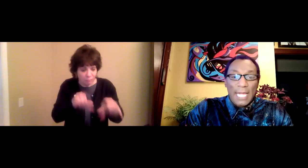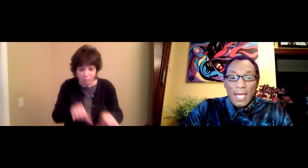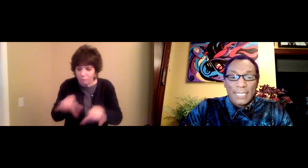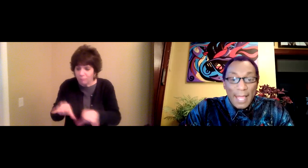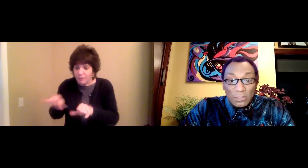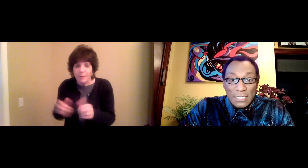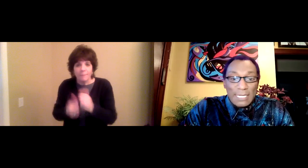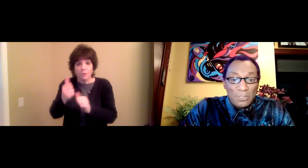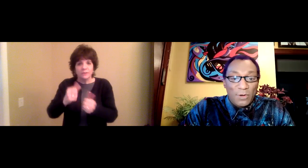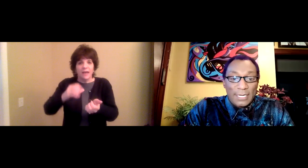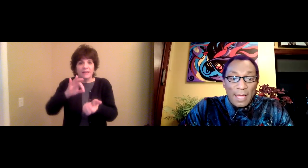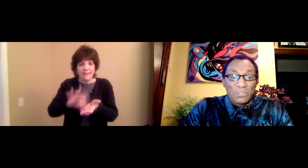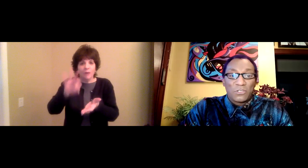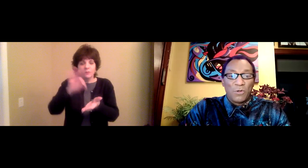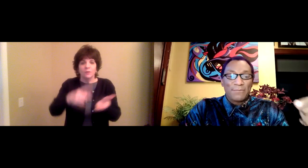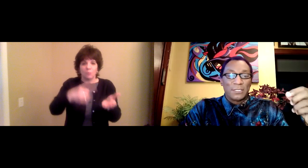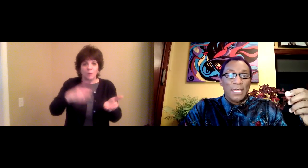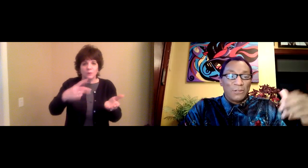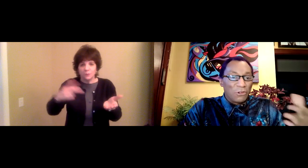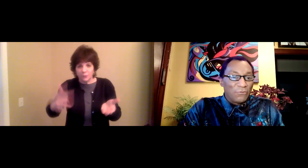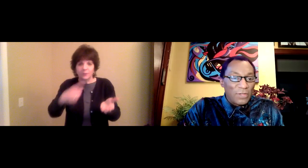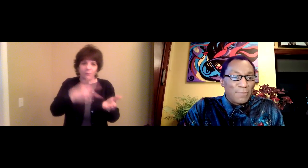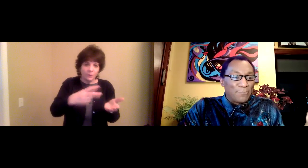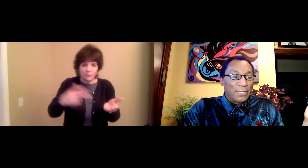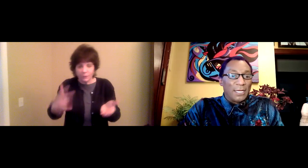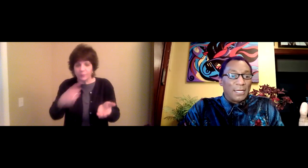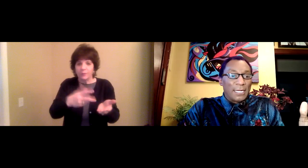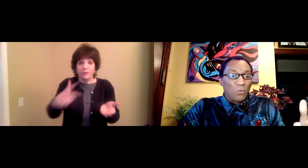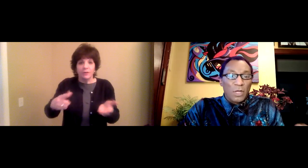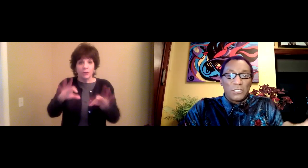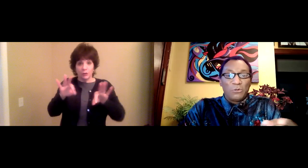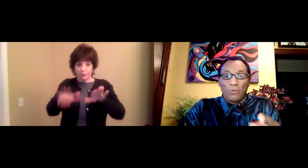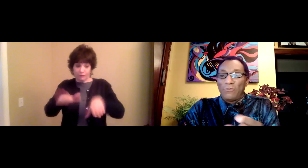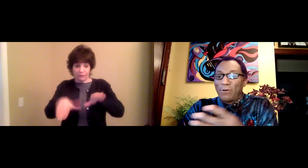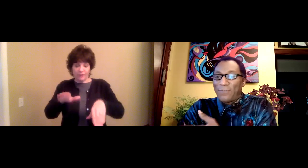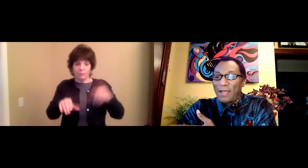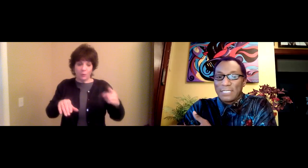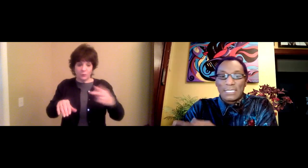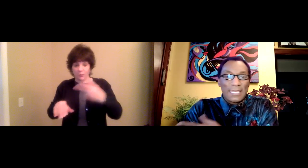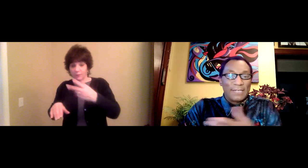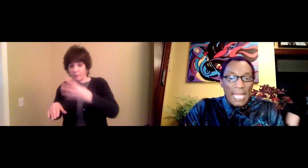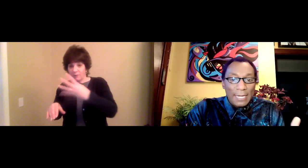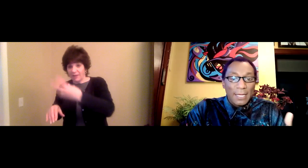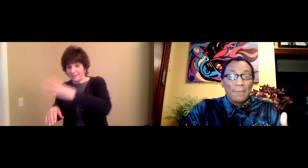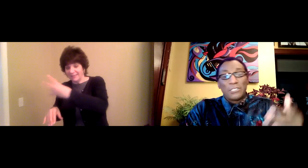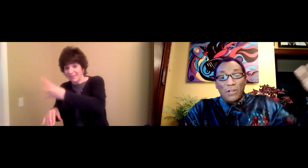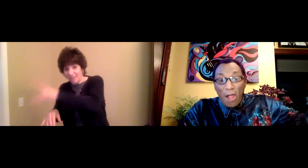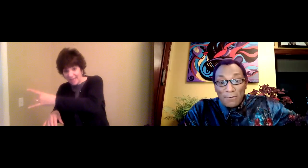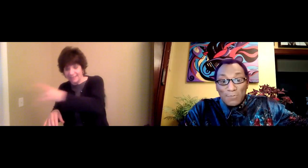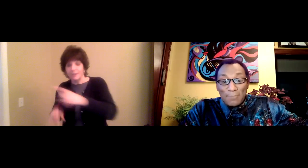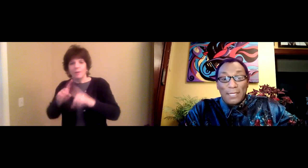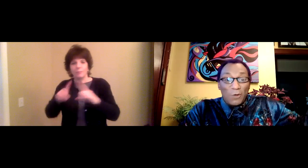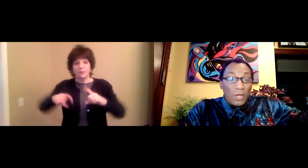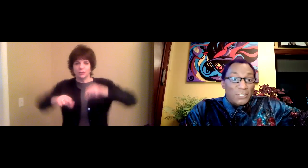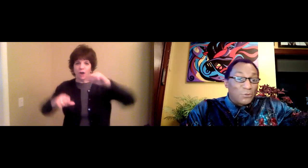is mostly on counts. The steps are on counts. So you have to, your feet might be in a 1, 2, 3, 4, 5, 6, 7, 8, but your